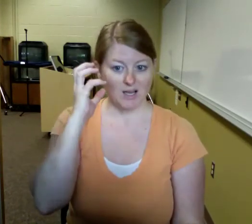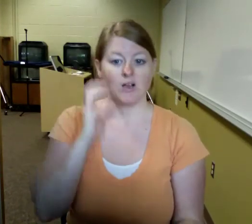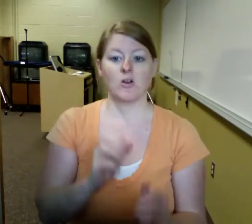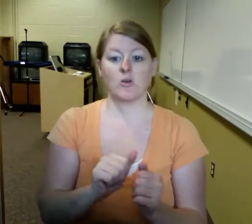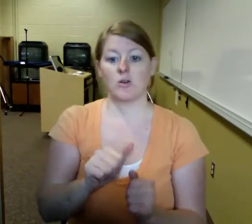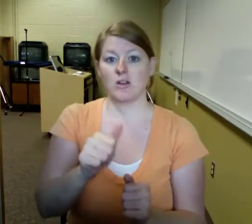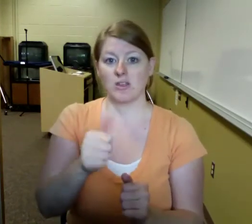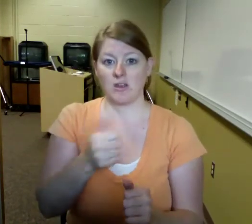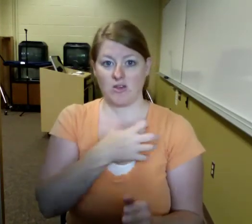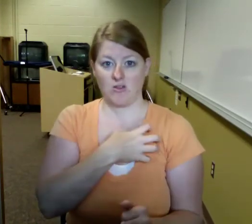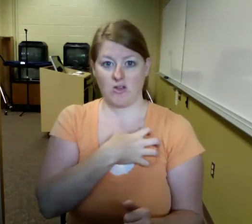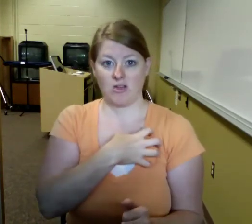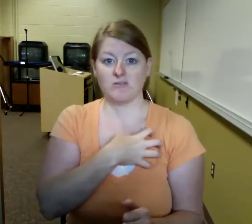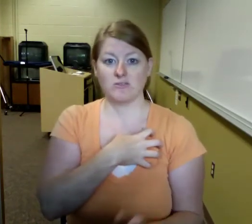and was asked